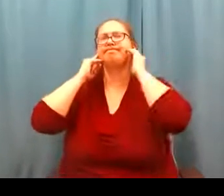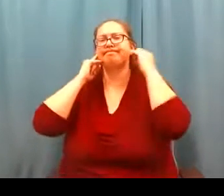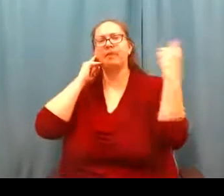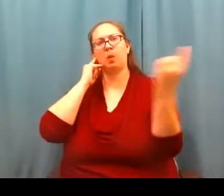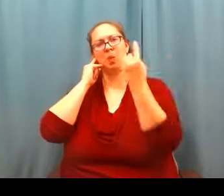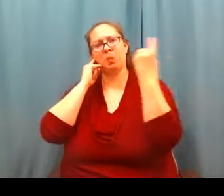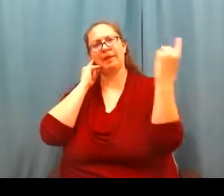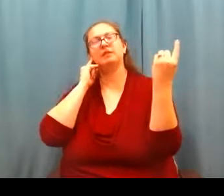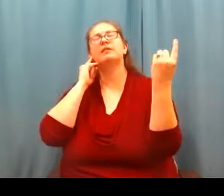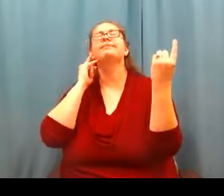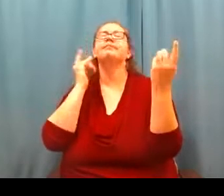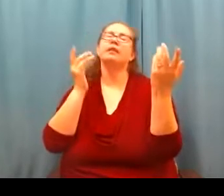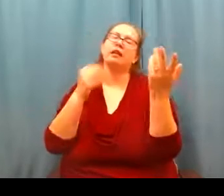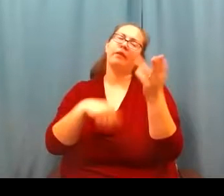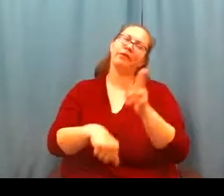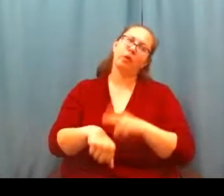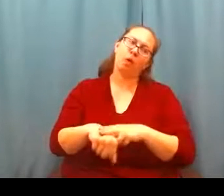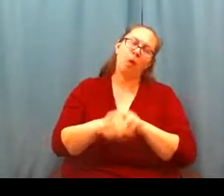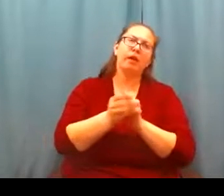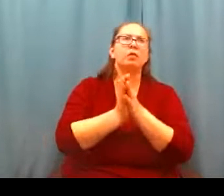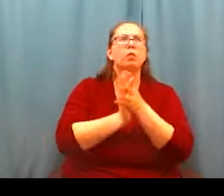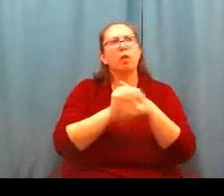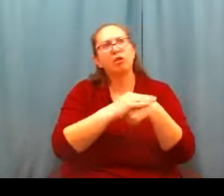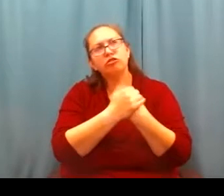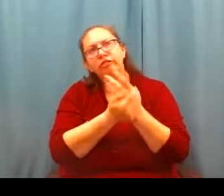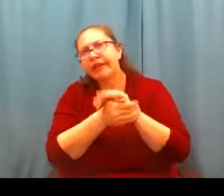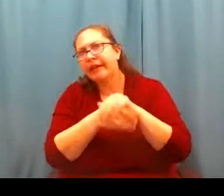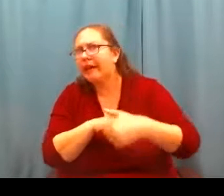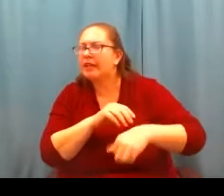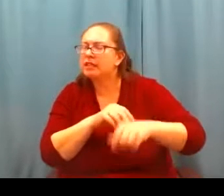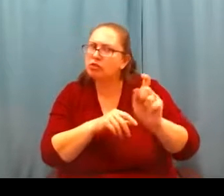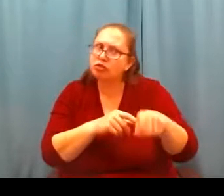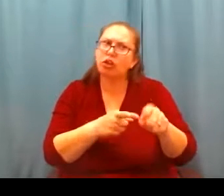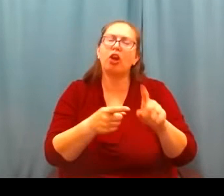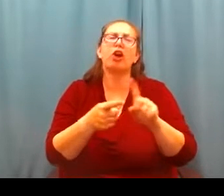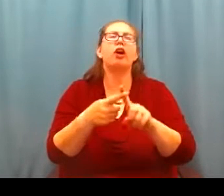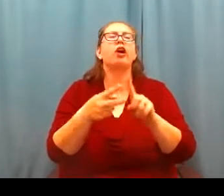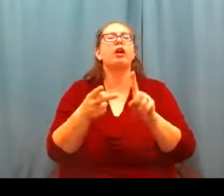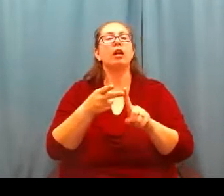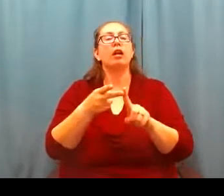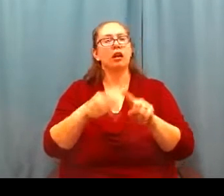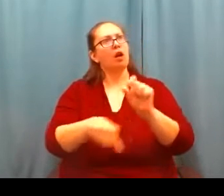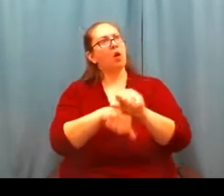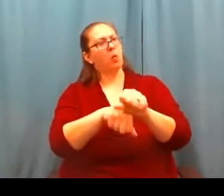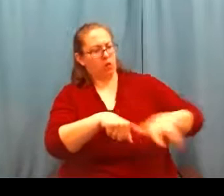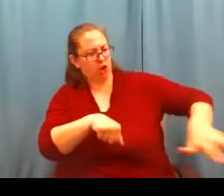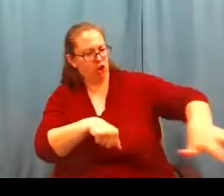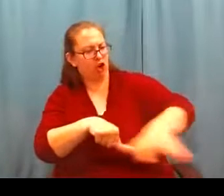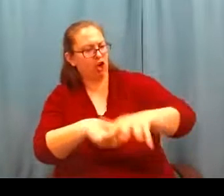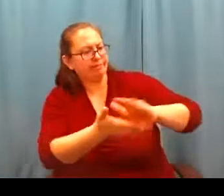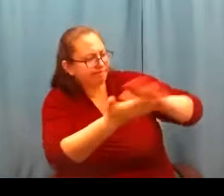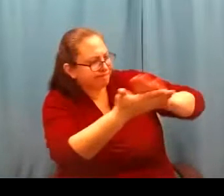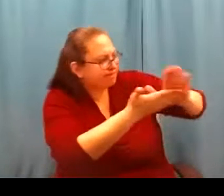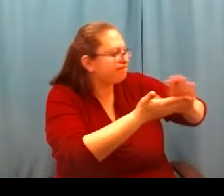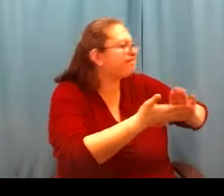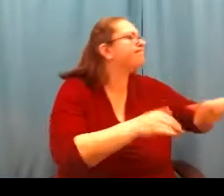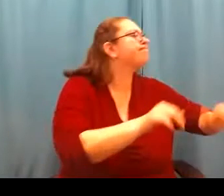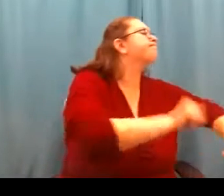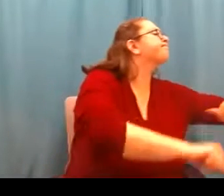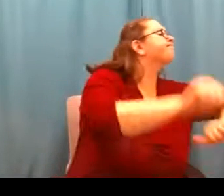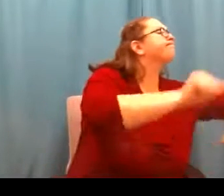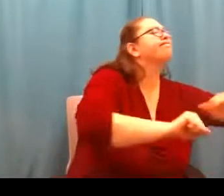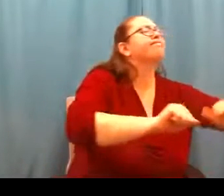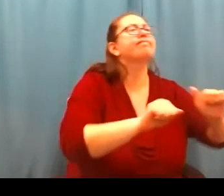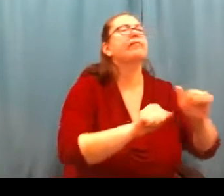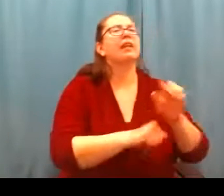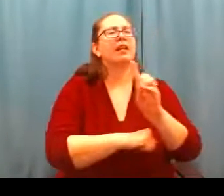you got to continue to wash your hands, clean and disinfect work surfaces, all of those things, because